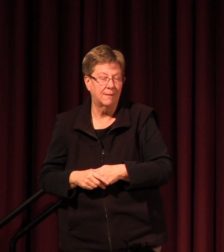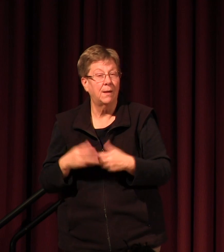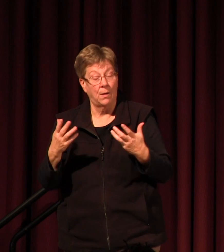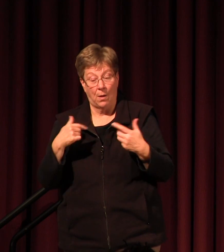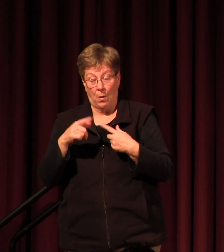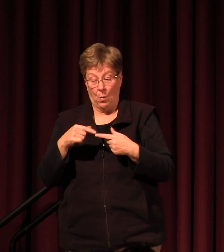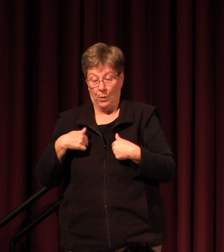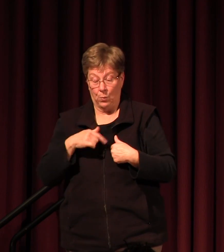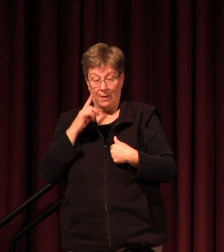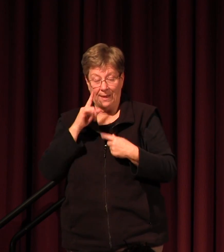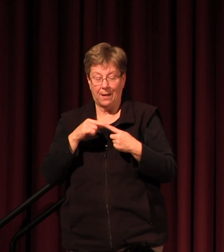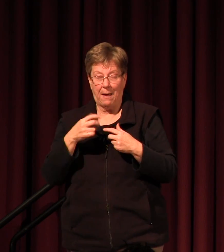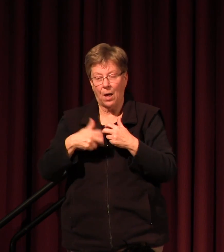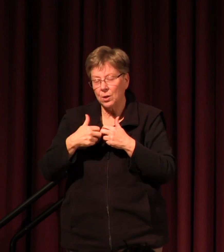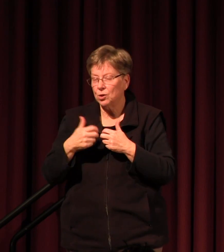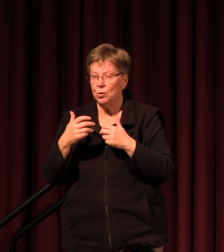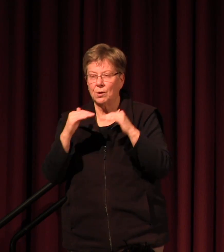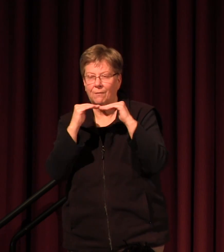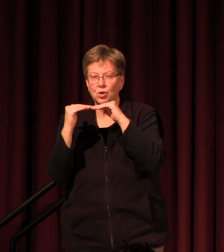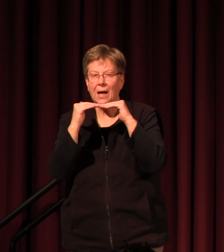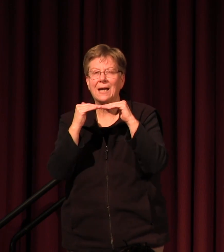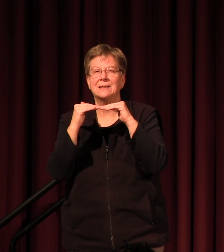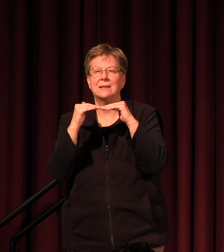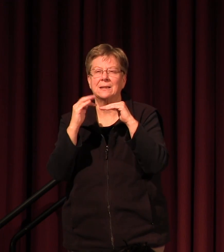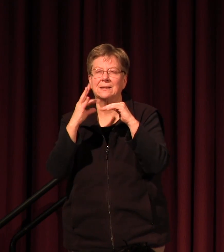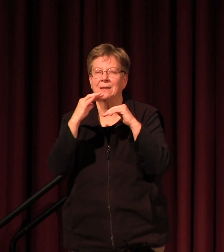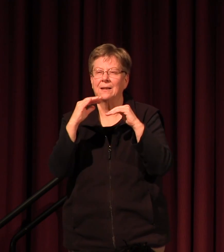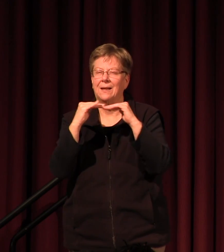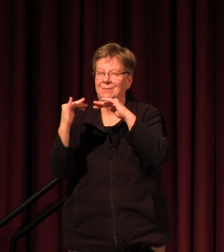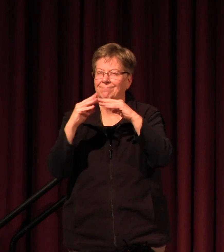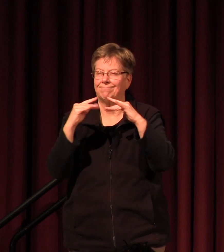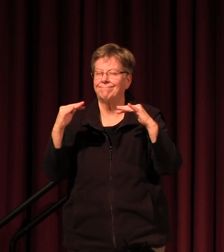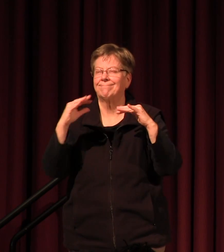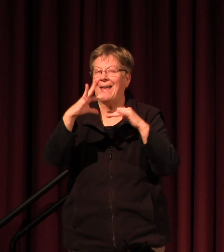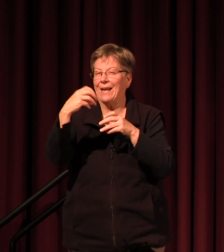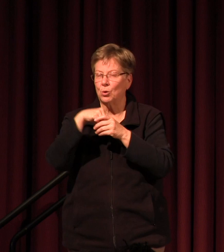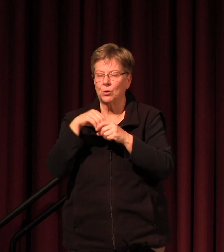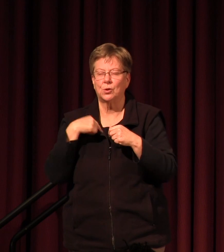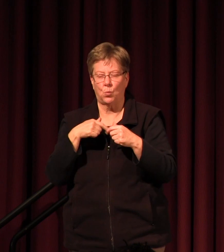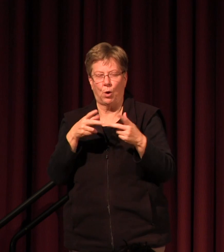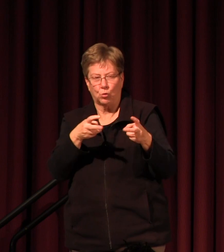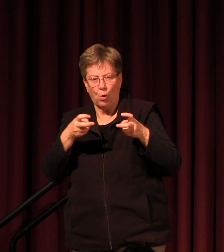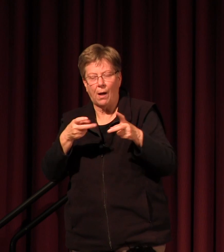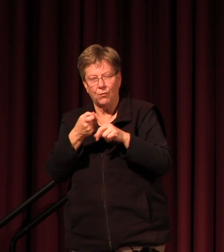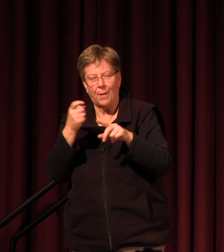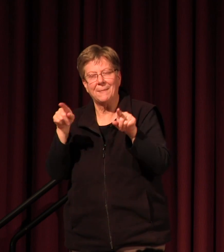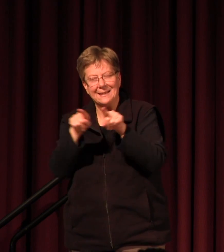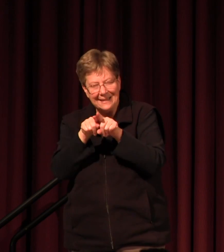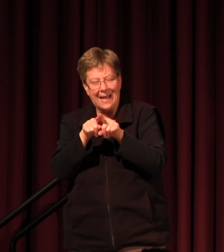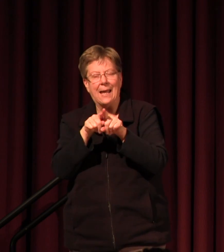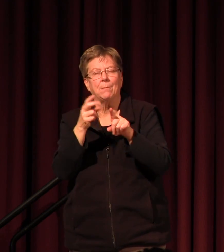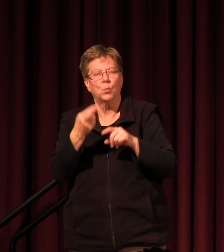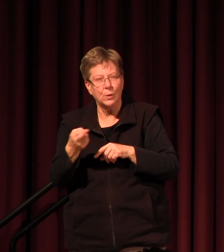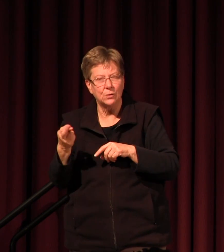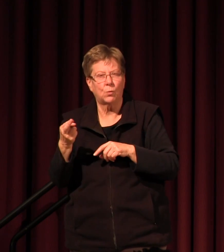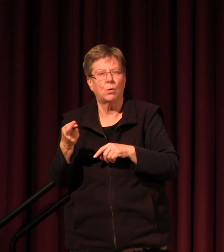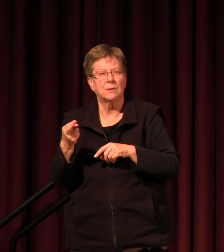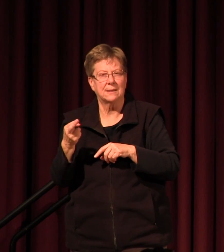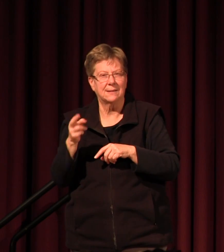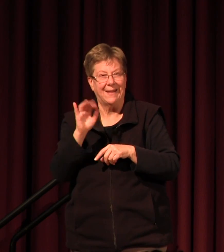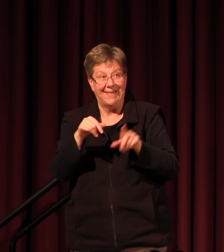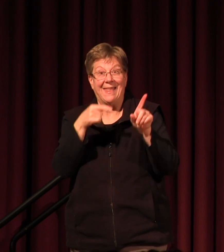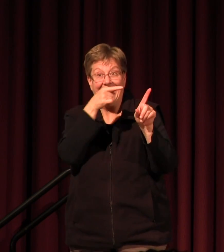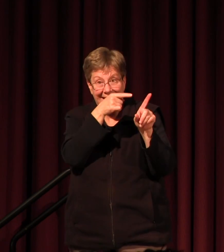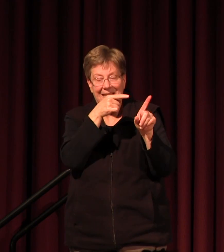So when we think about issues of justice, equity, like that's what we're drawing from. We're drawing from the same sources and resources that